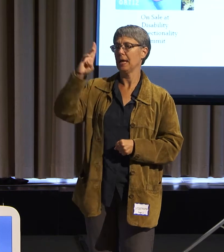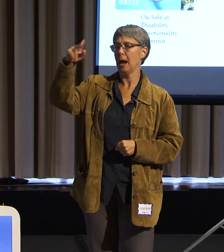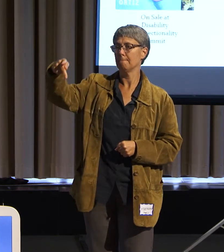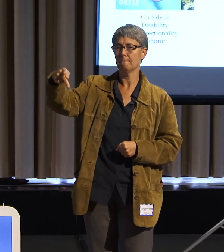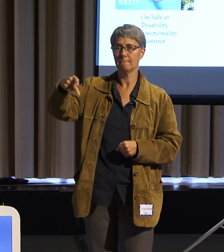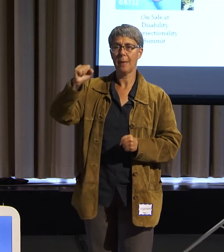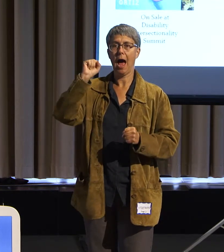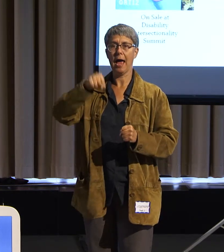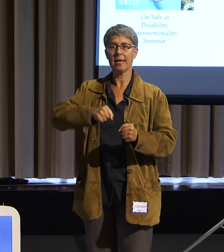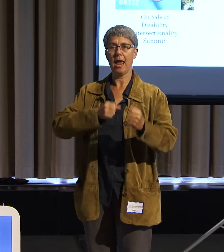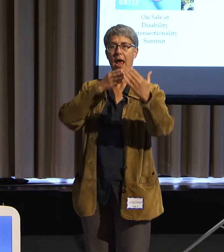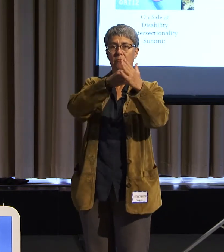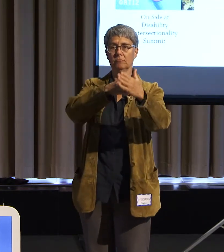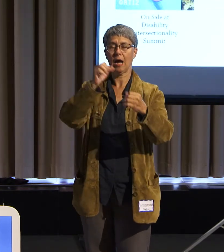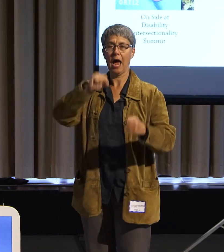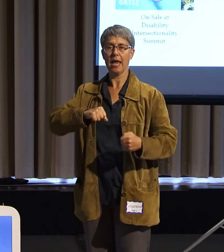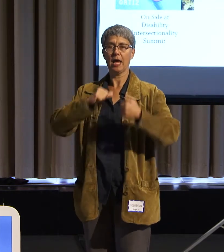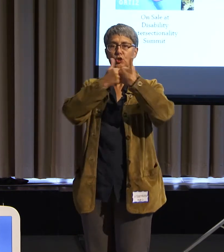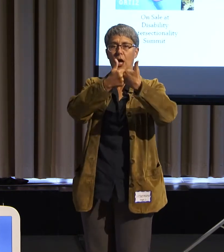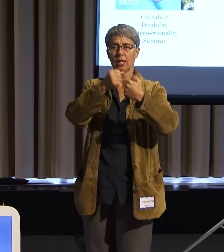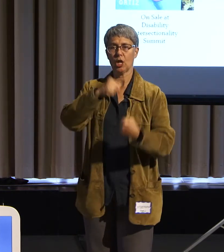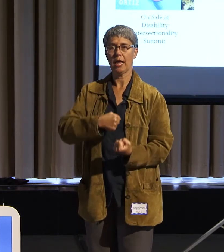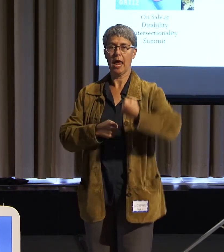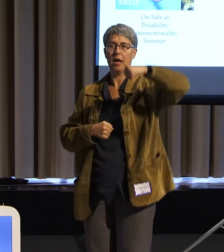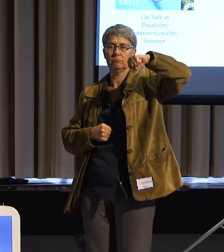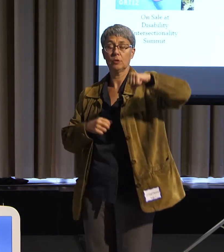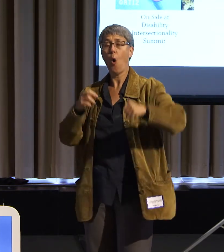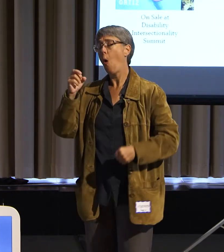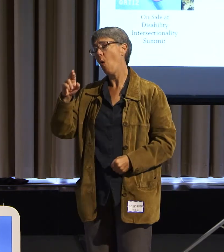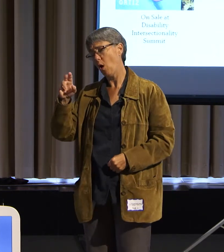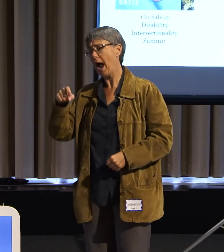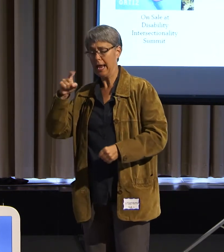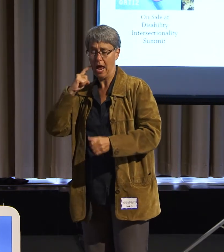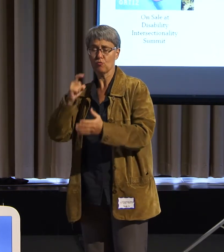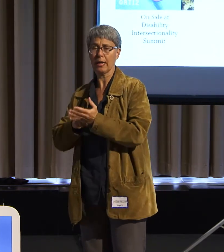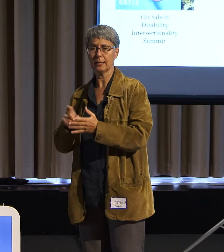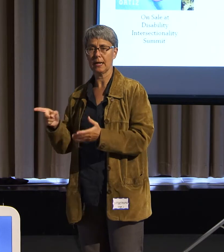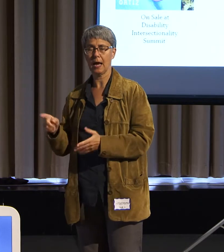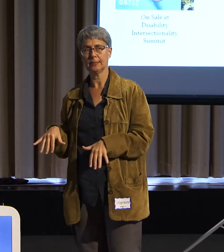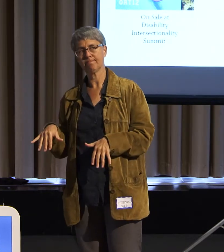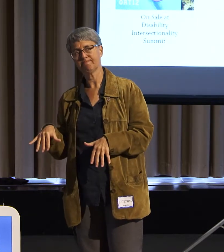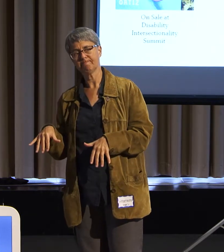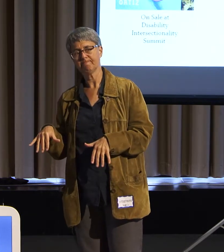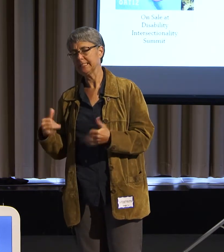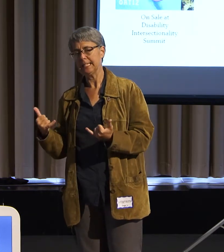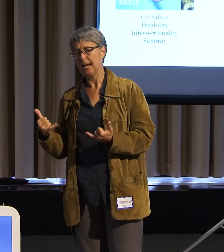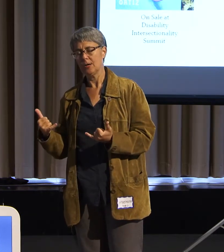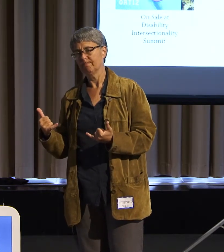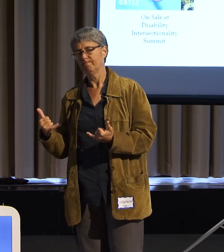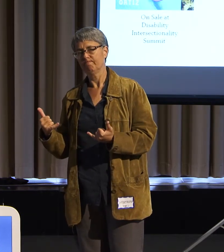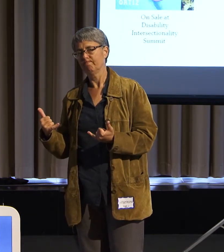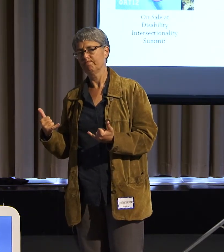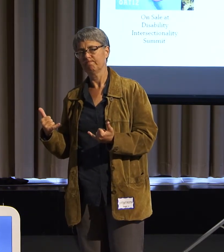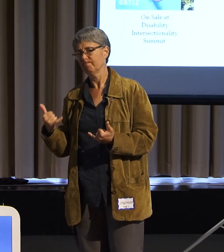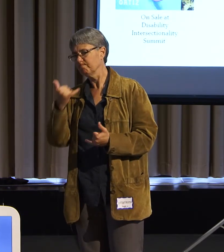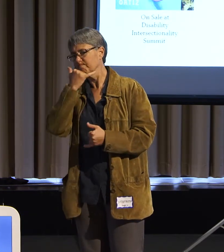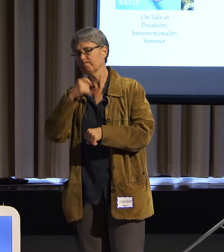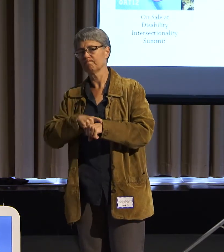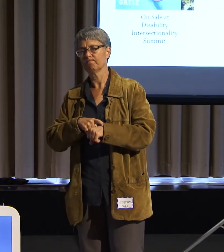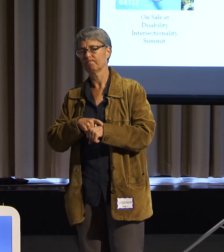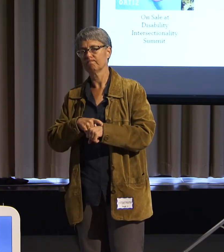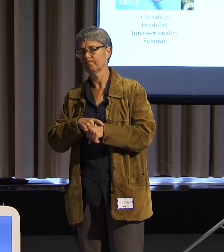us struggle with. I think that for me, it's layers. So the first layer is how am I treating myself in this situation? How